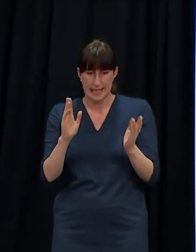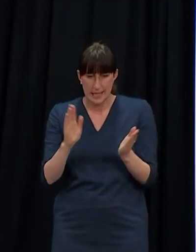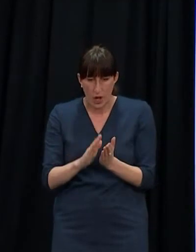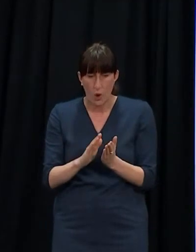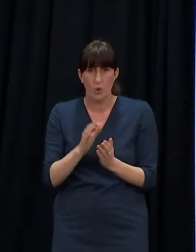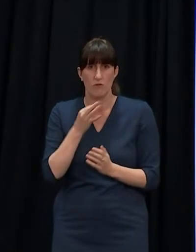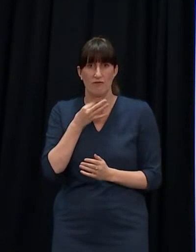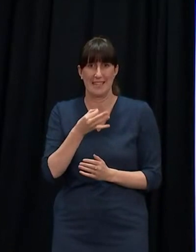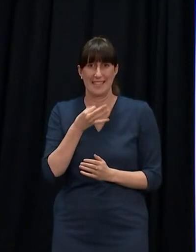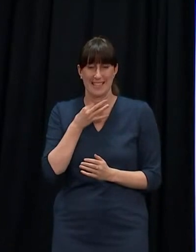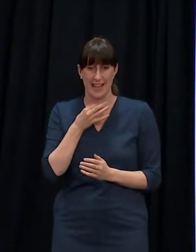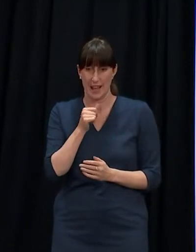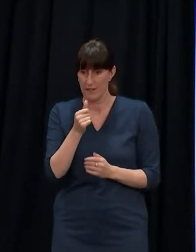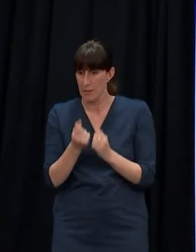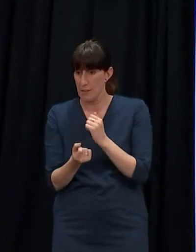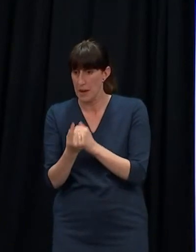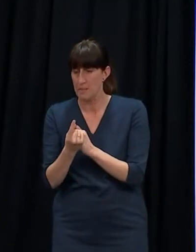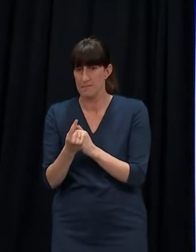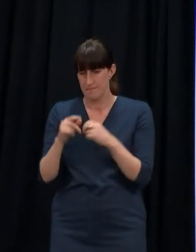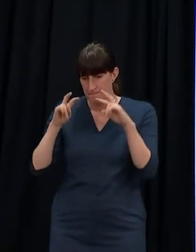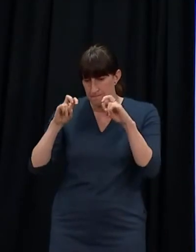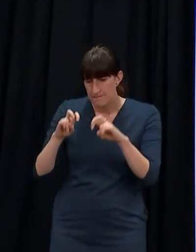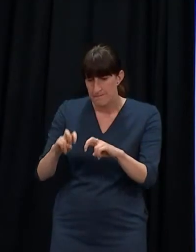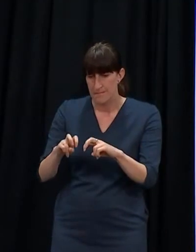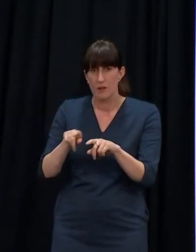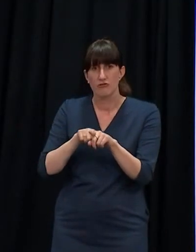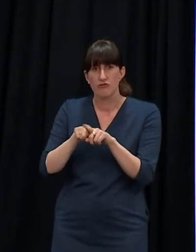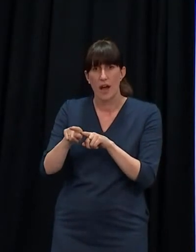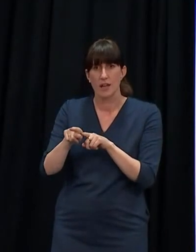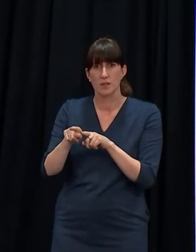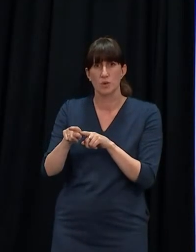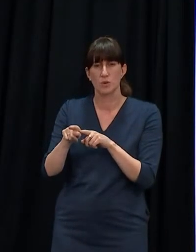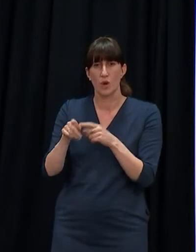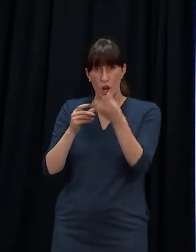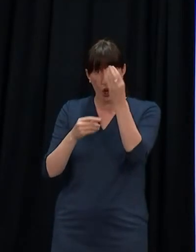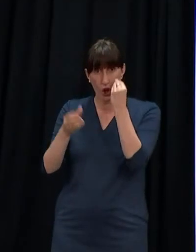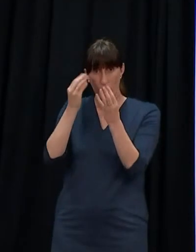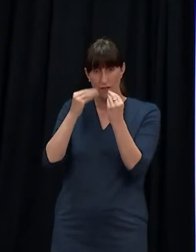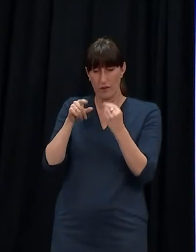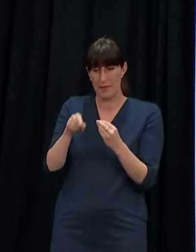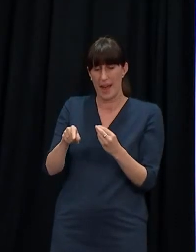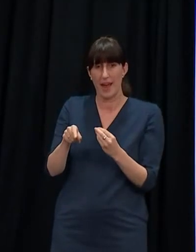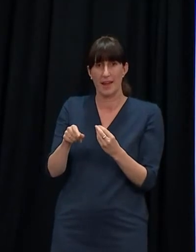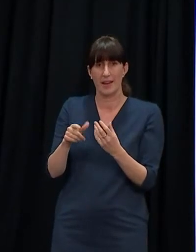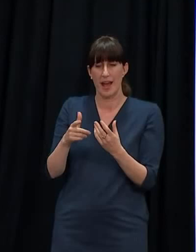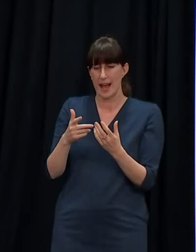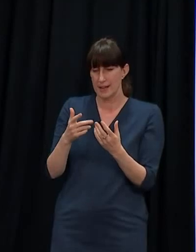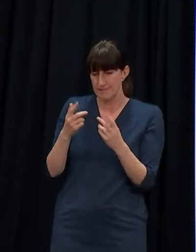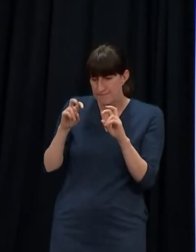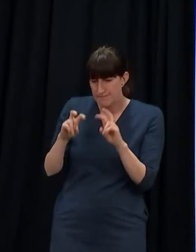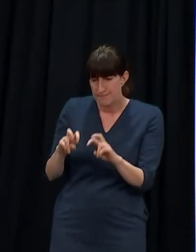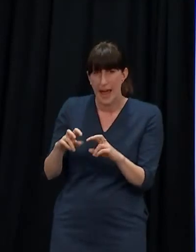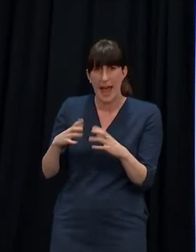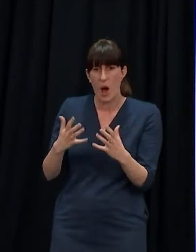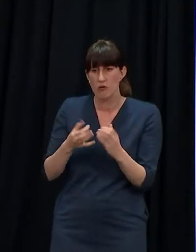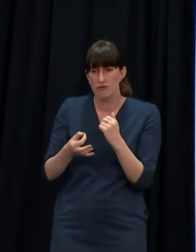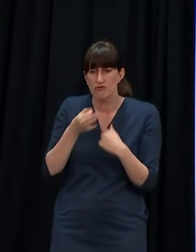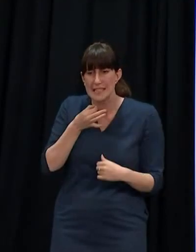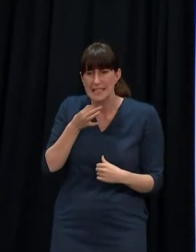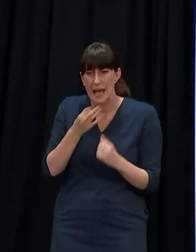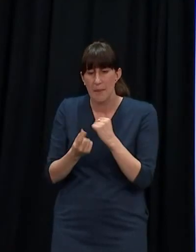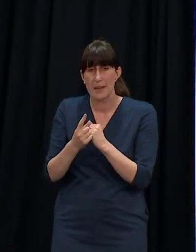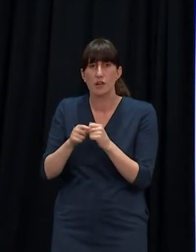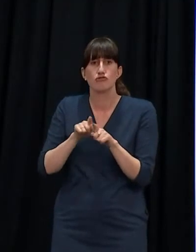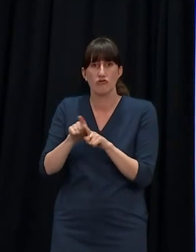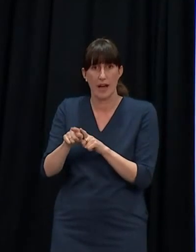look again and see whether that provides new information that we didn't have previously about where a risk might have existed, and do everything we can to remediate